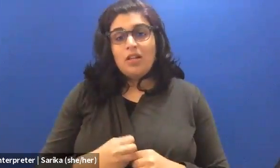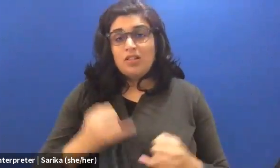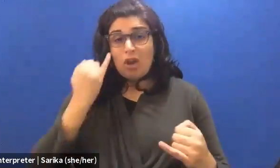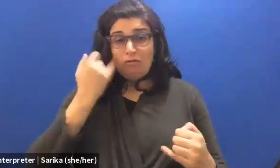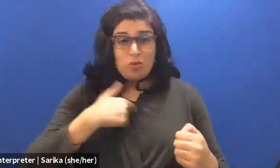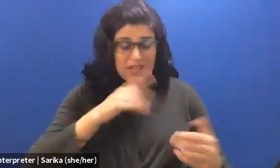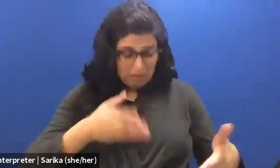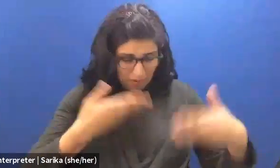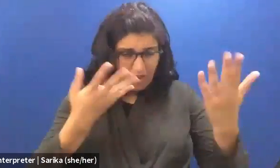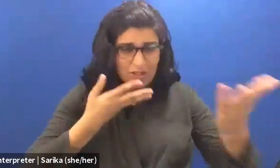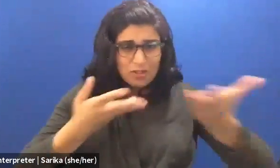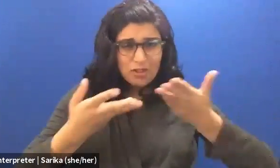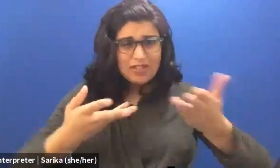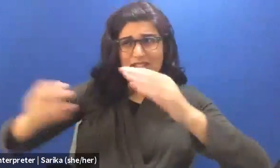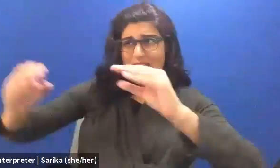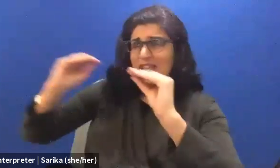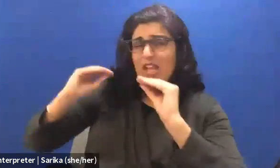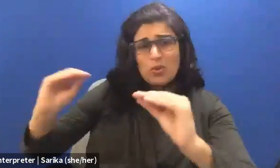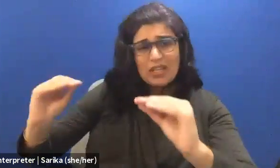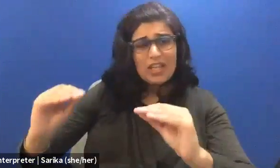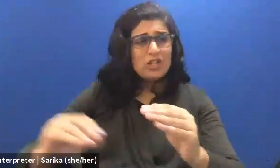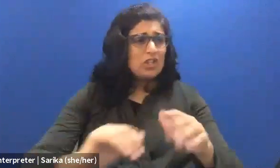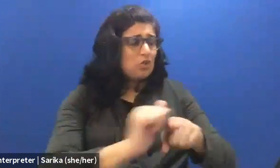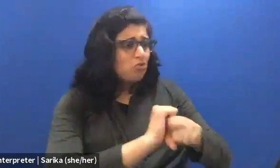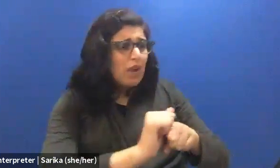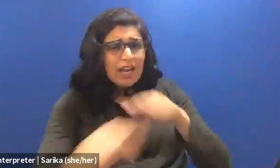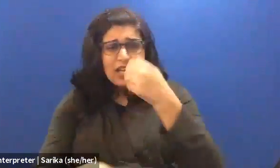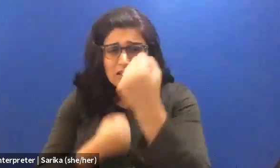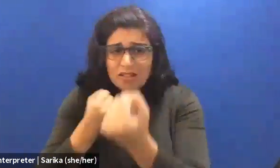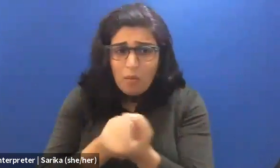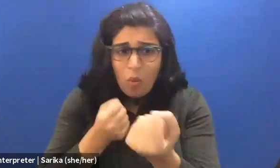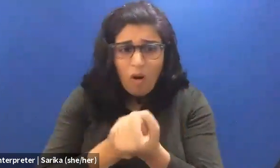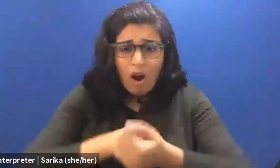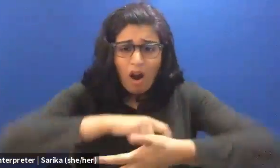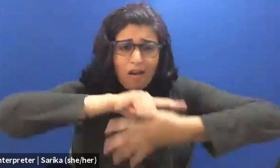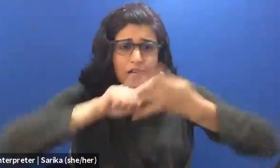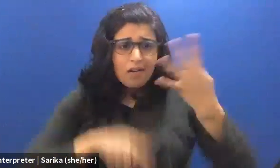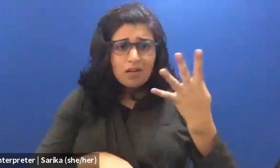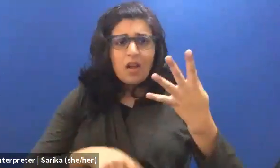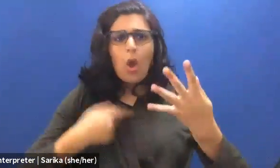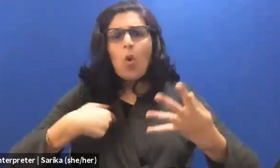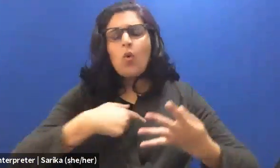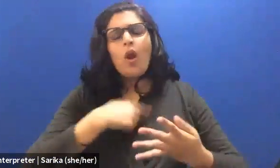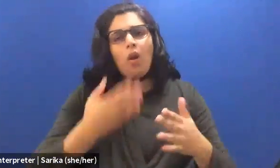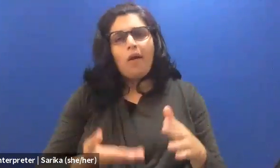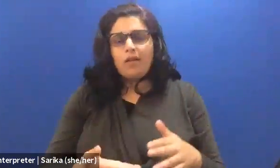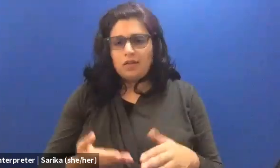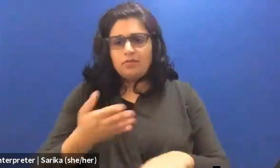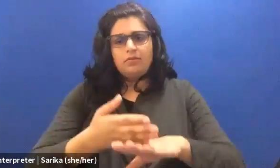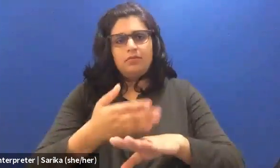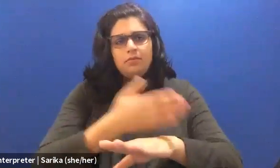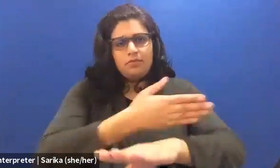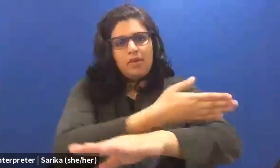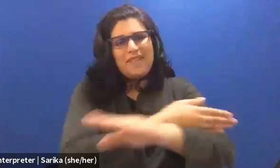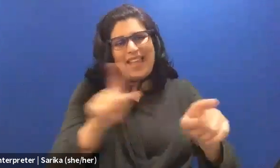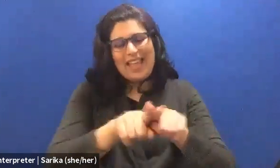providing services, education, training, and support, the better off we'll be as community. And